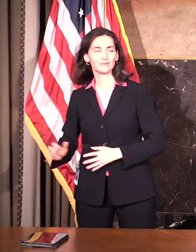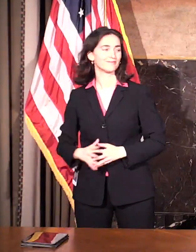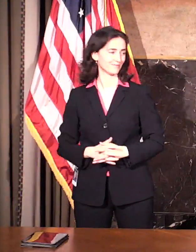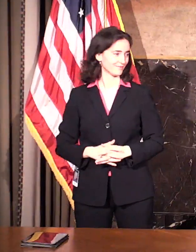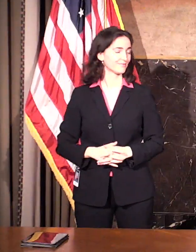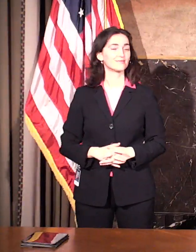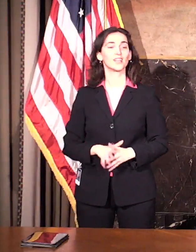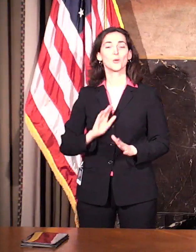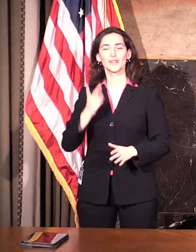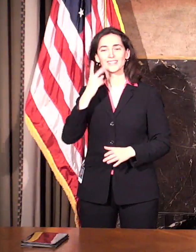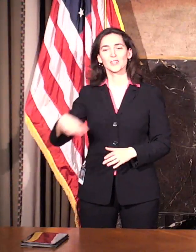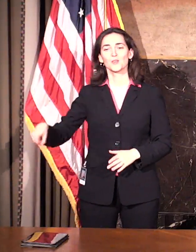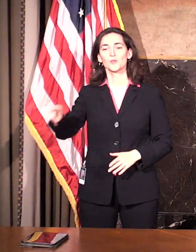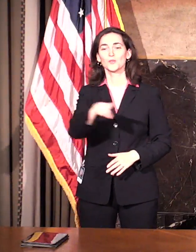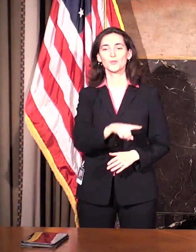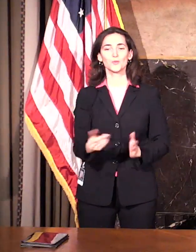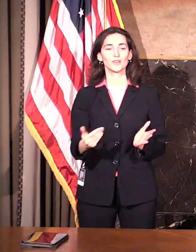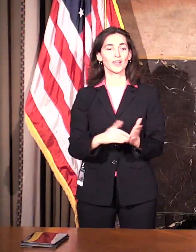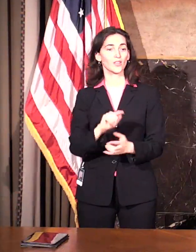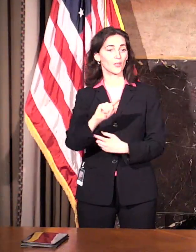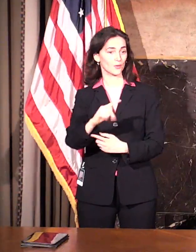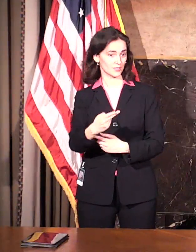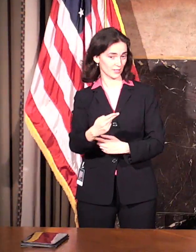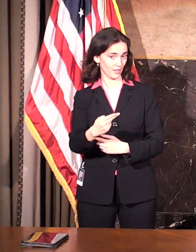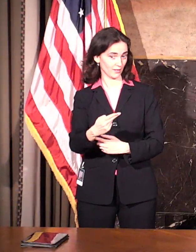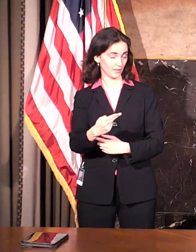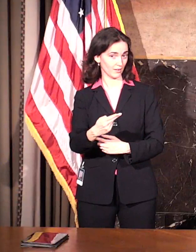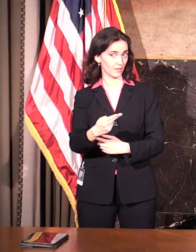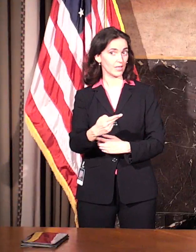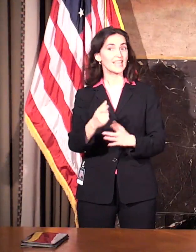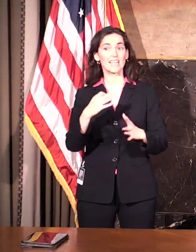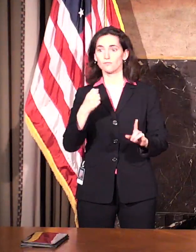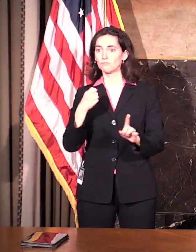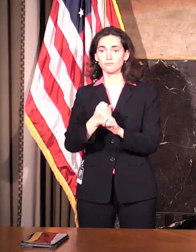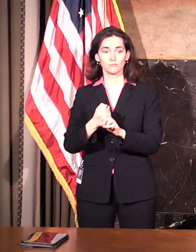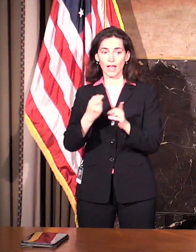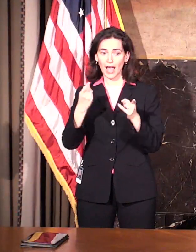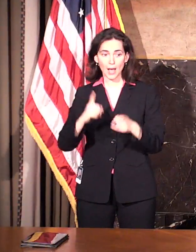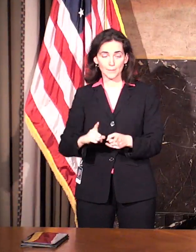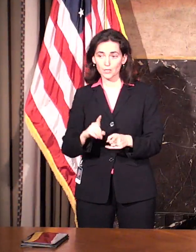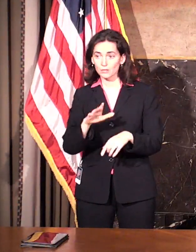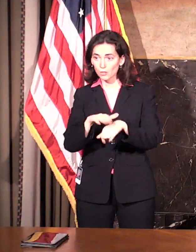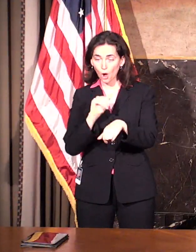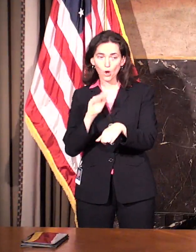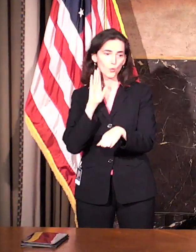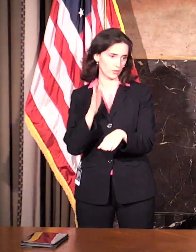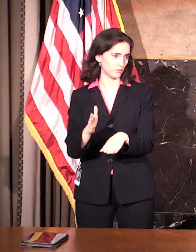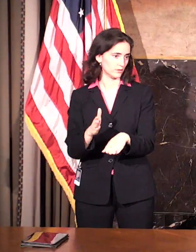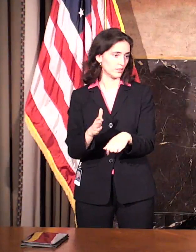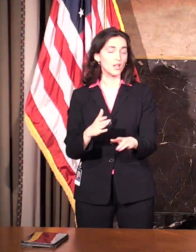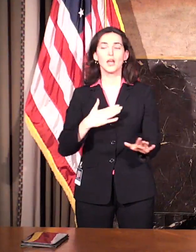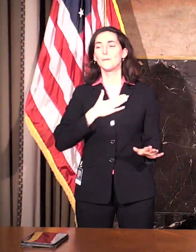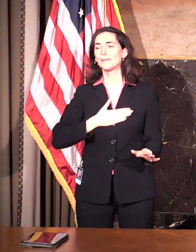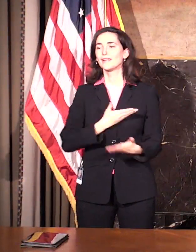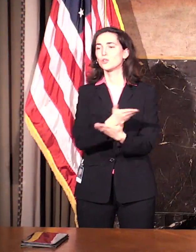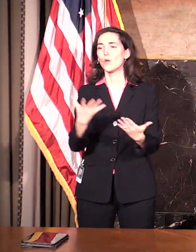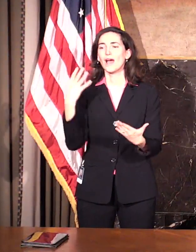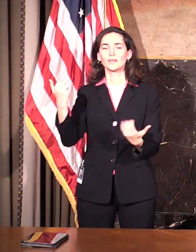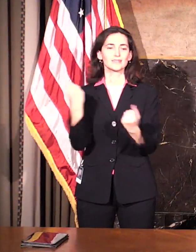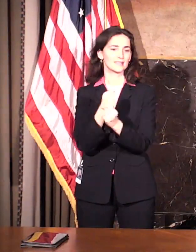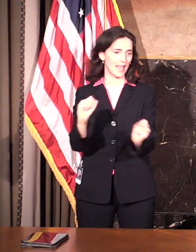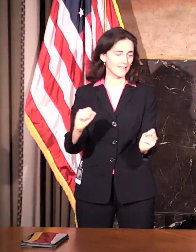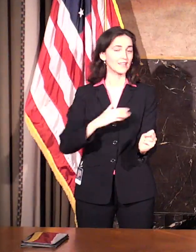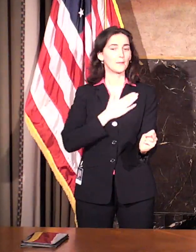We will see you all next Thursday, unless we have reason to get with you sooner than that. Everybody, please be safe out there.